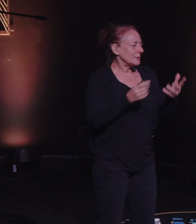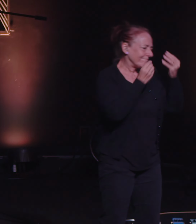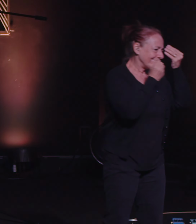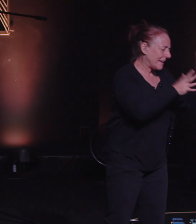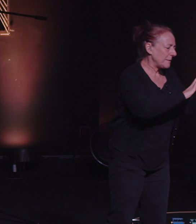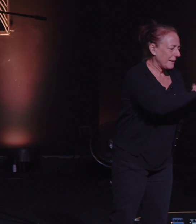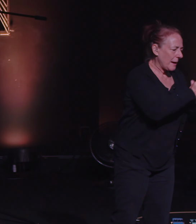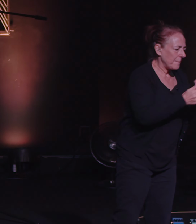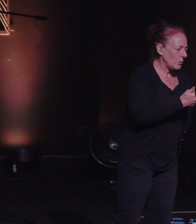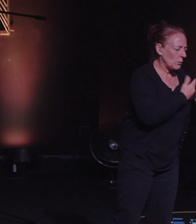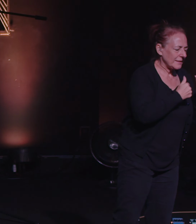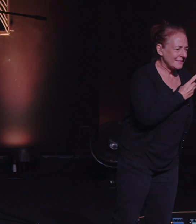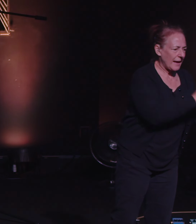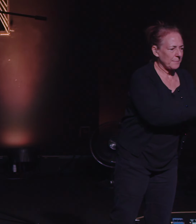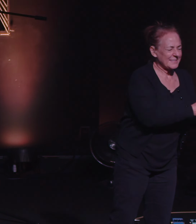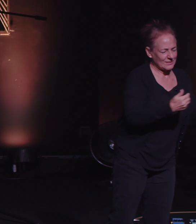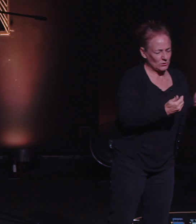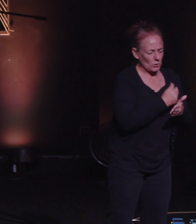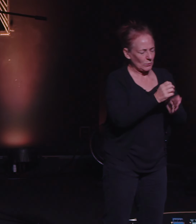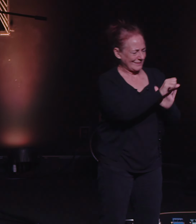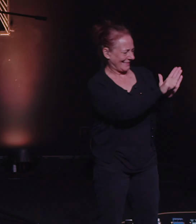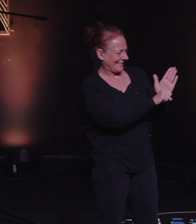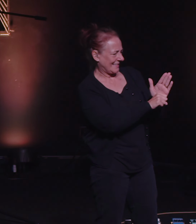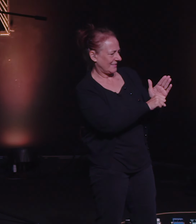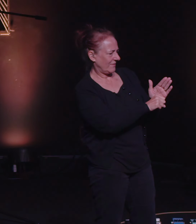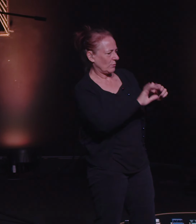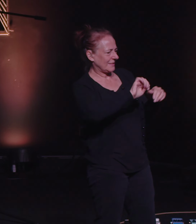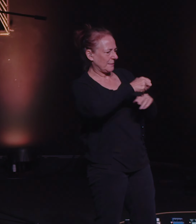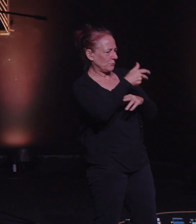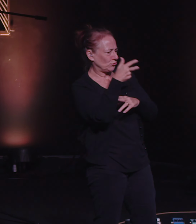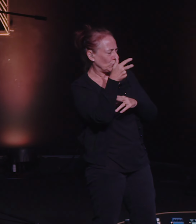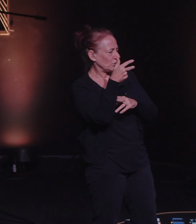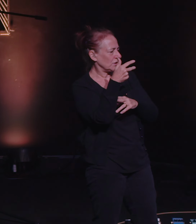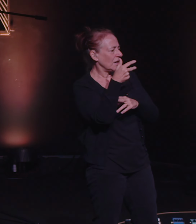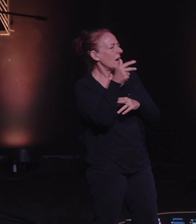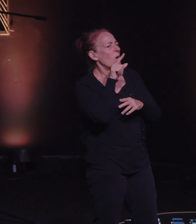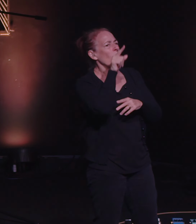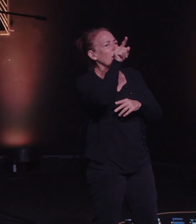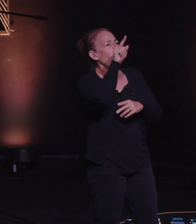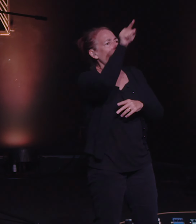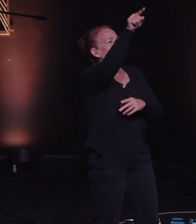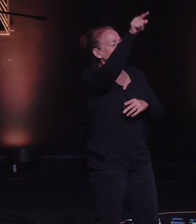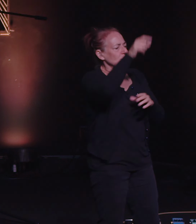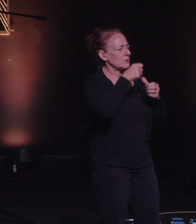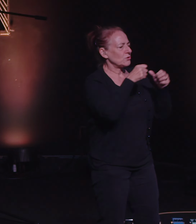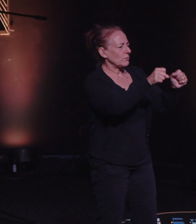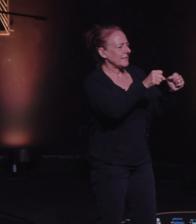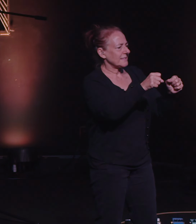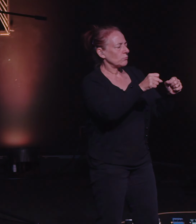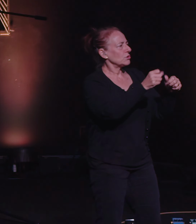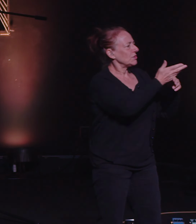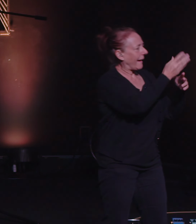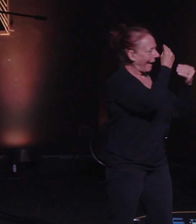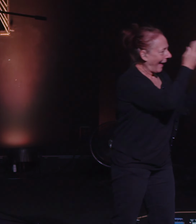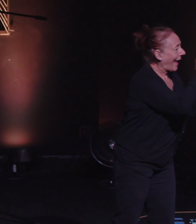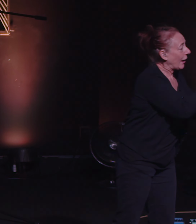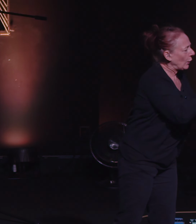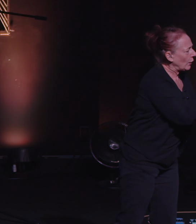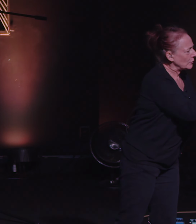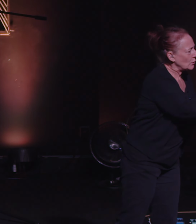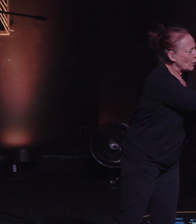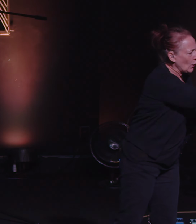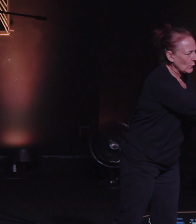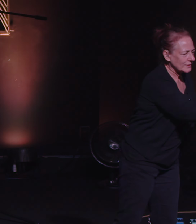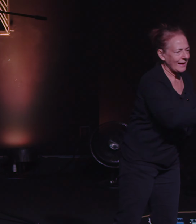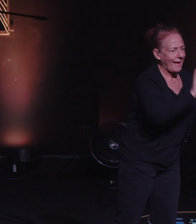this new season of Simple Church, we're going to be taking it out into the streets, and we're going to be sharing the good news